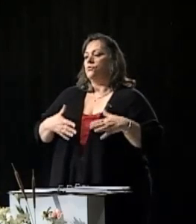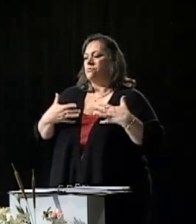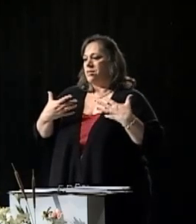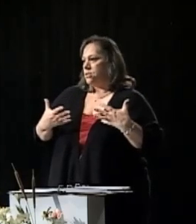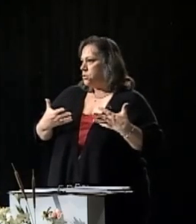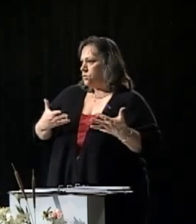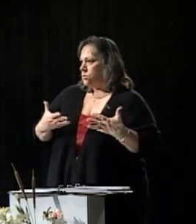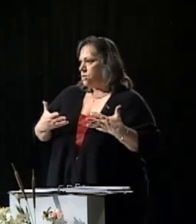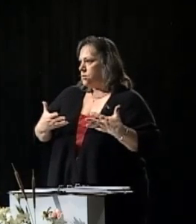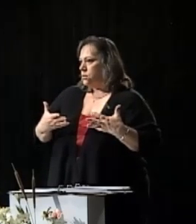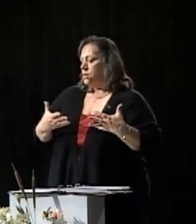need to use it.